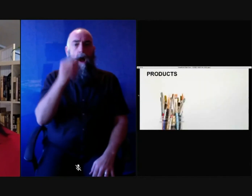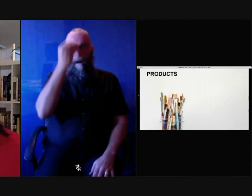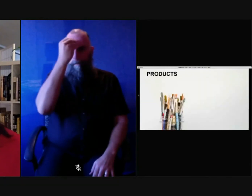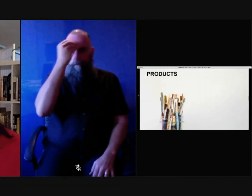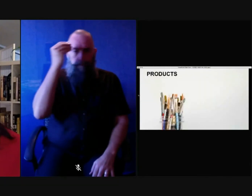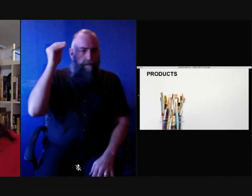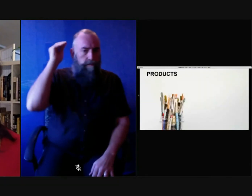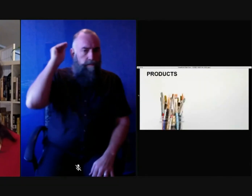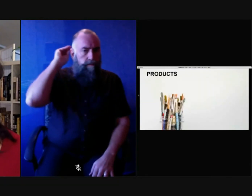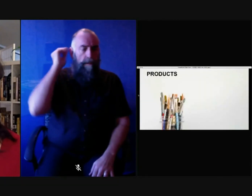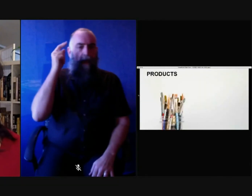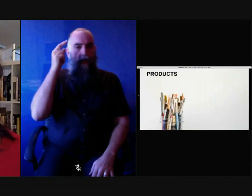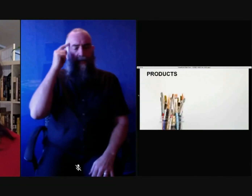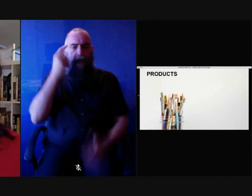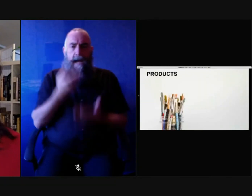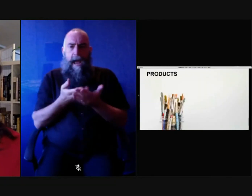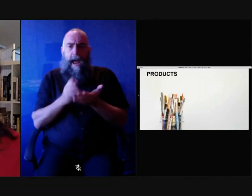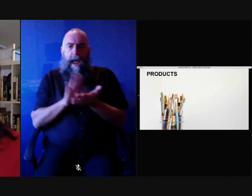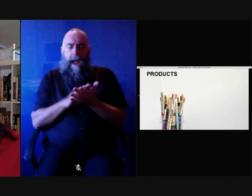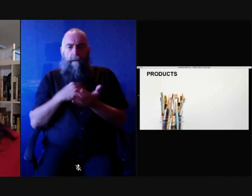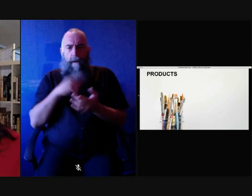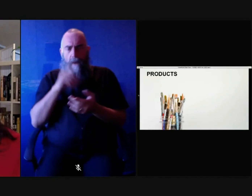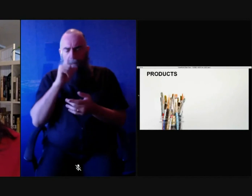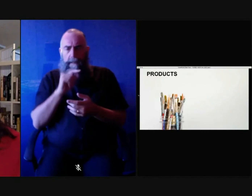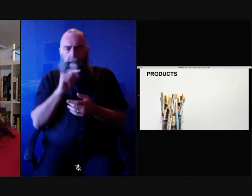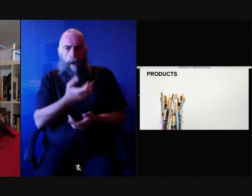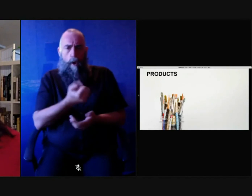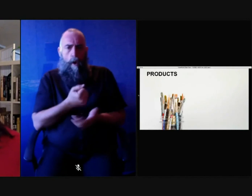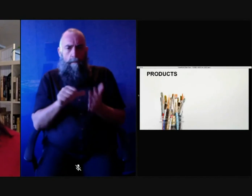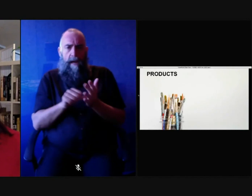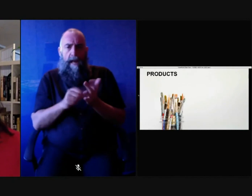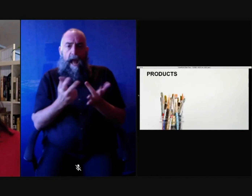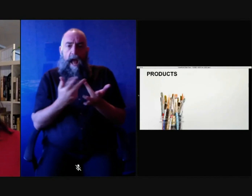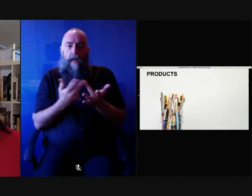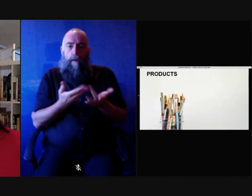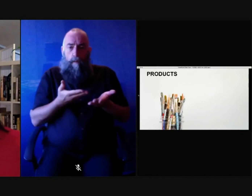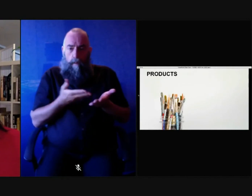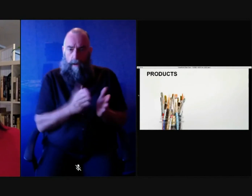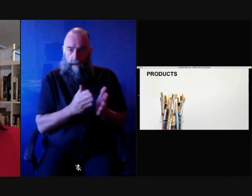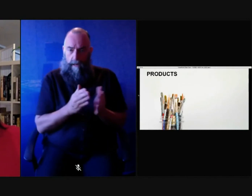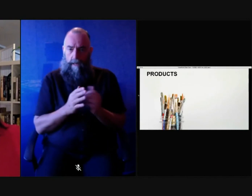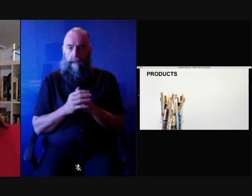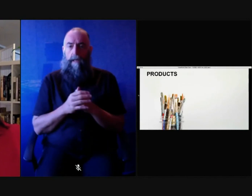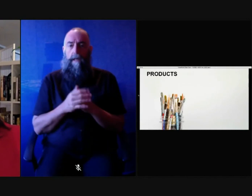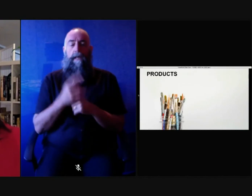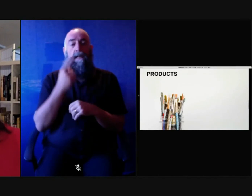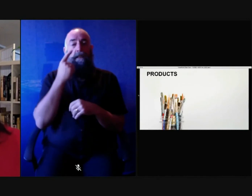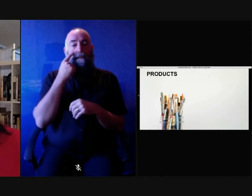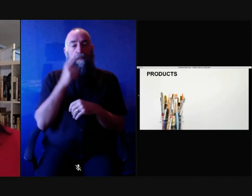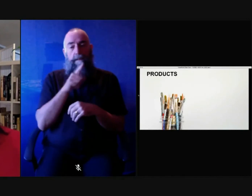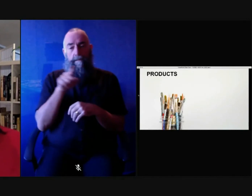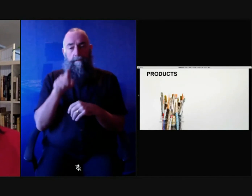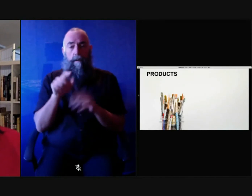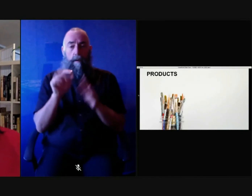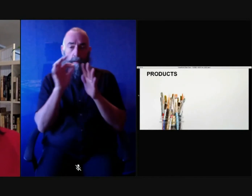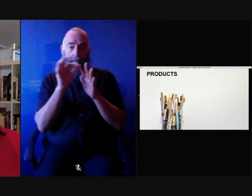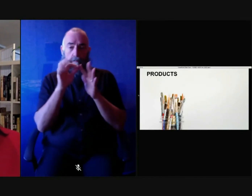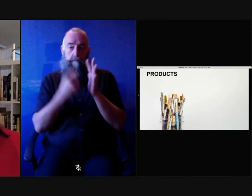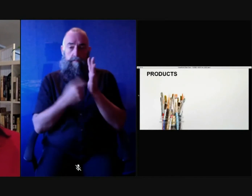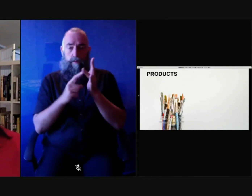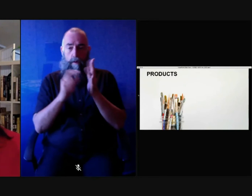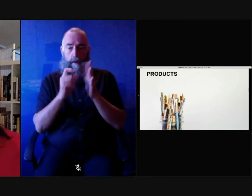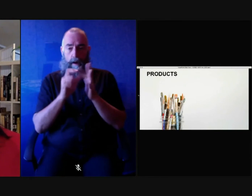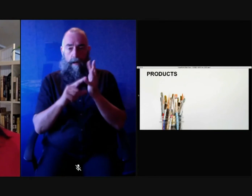of diversifying your income. The first one is products. Most of us in the screen industry supply services to